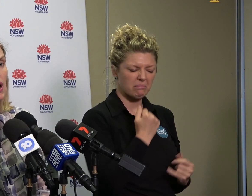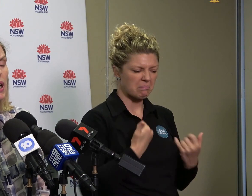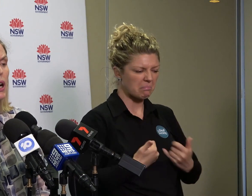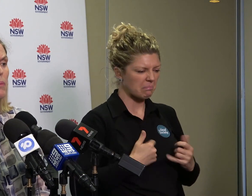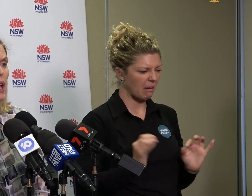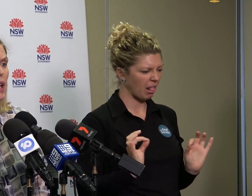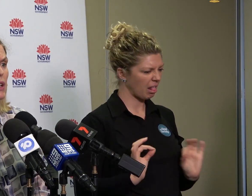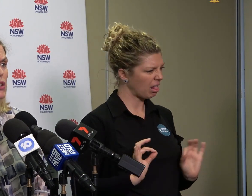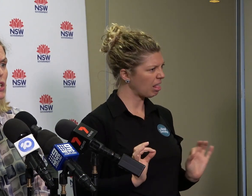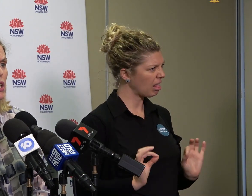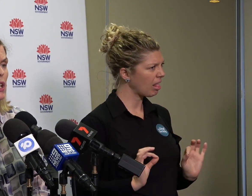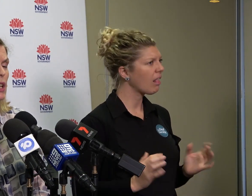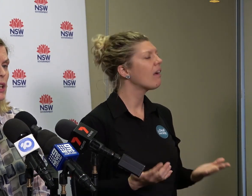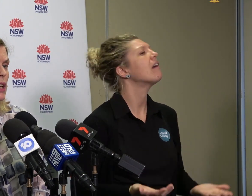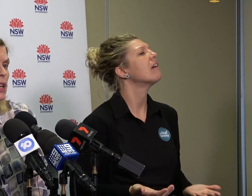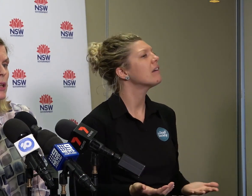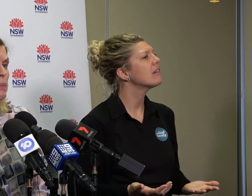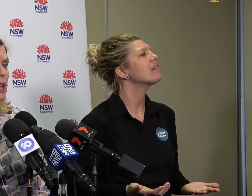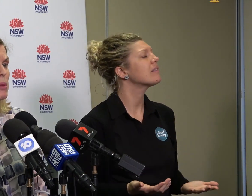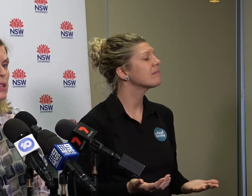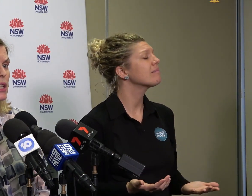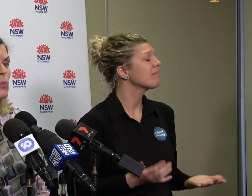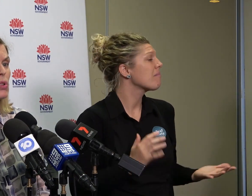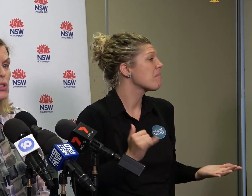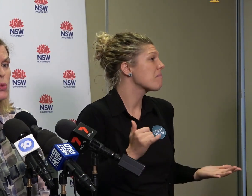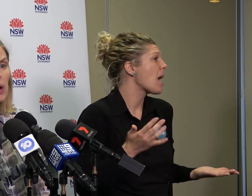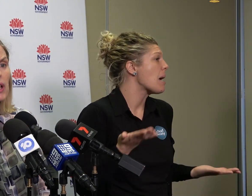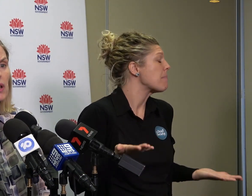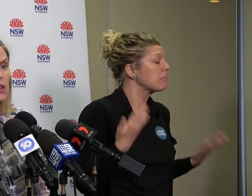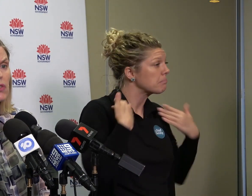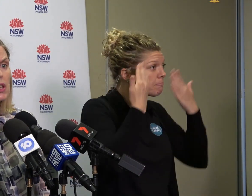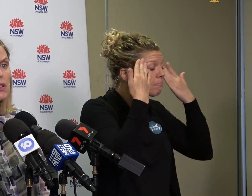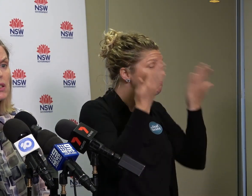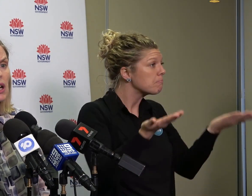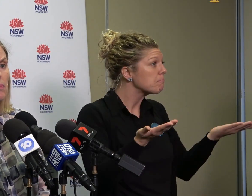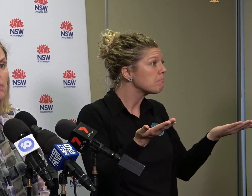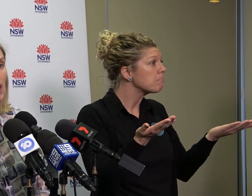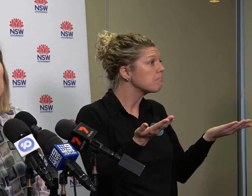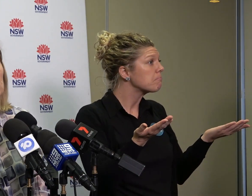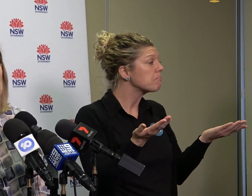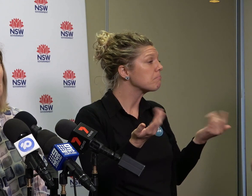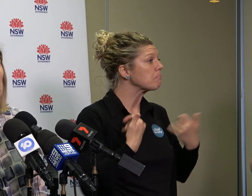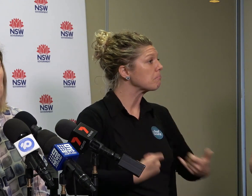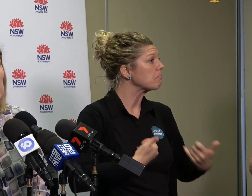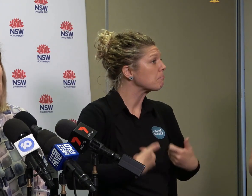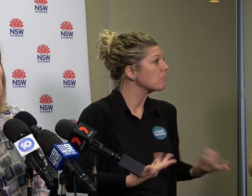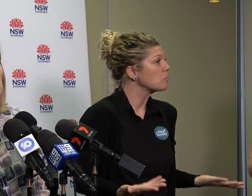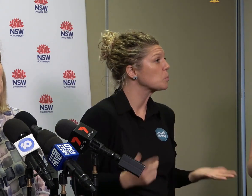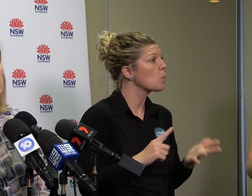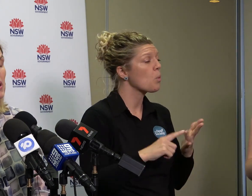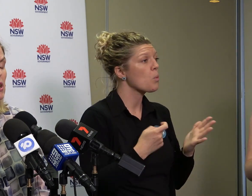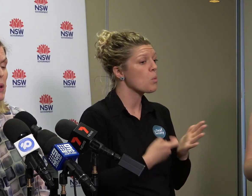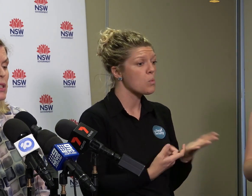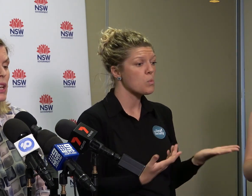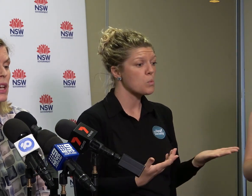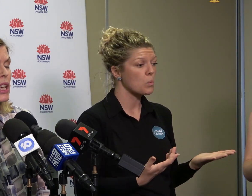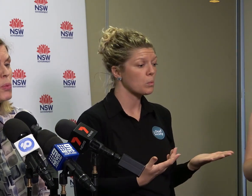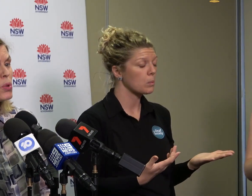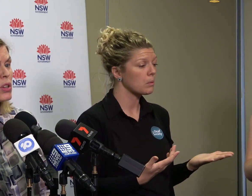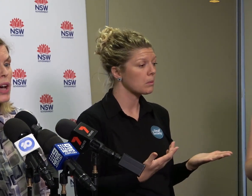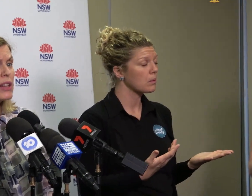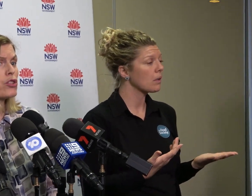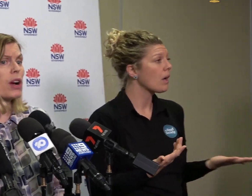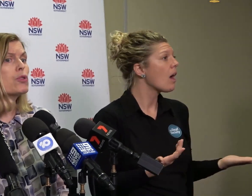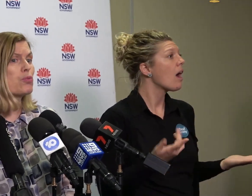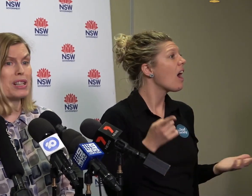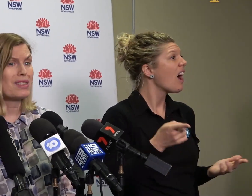times, and it may be that he wasn't aware of his illness, or this wouldn't have been expected. He